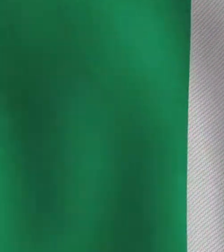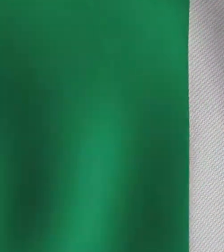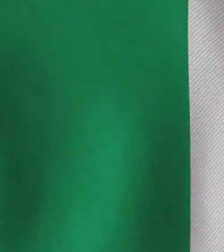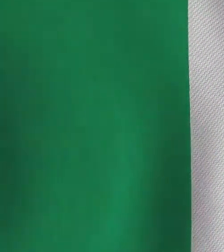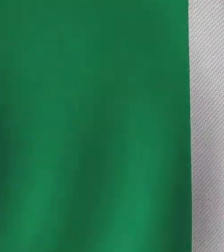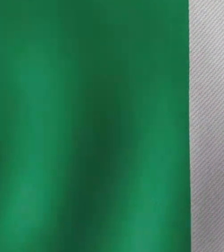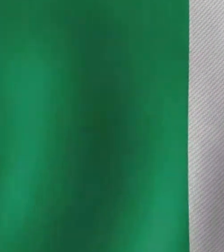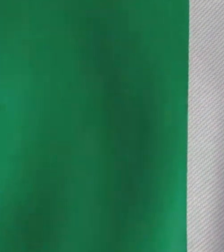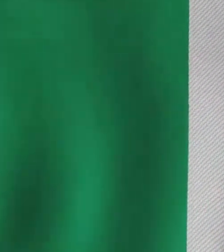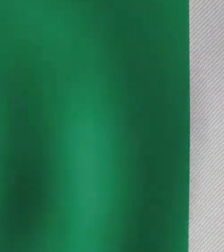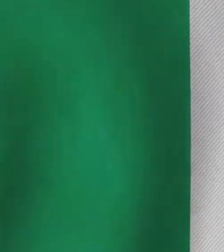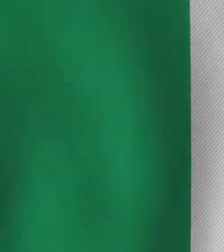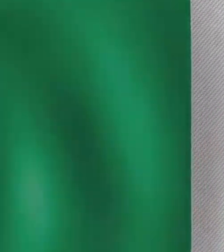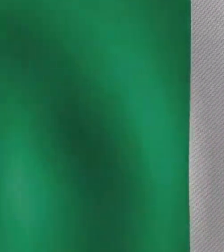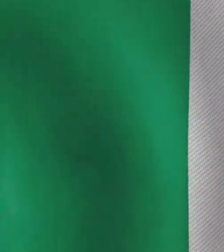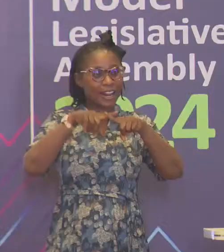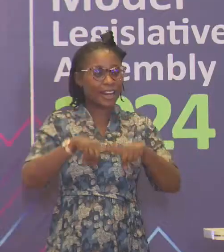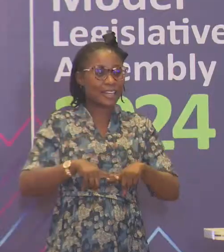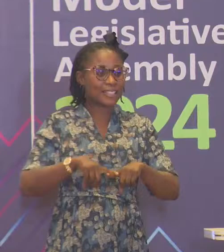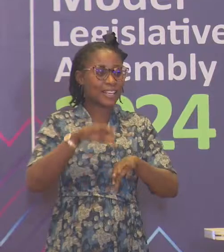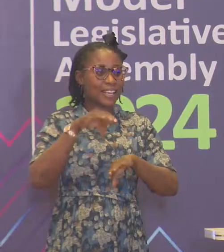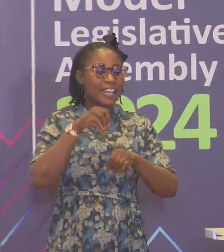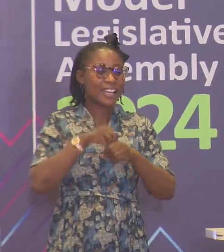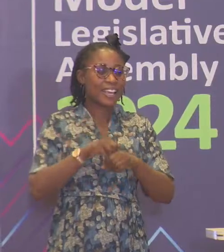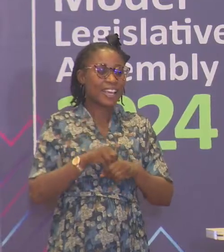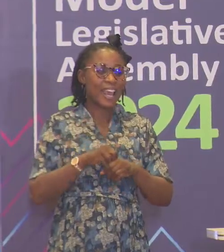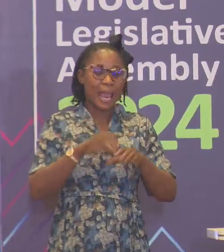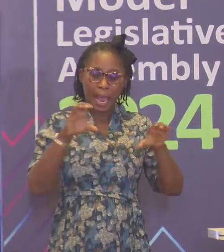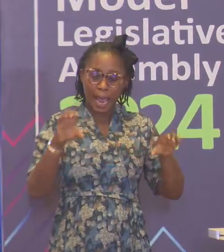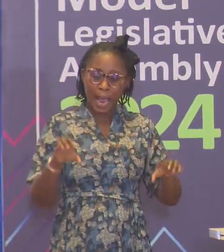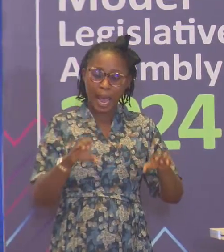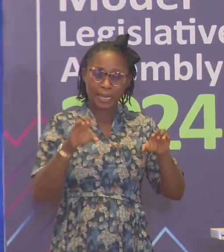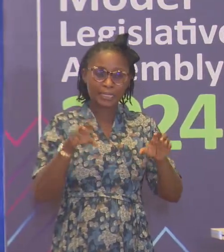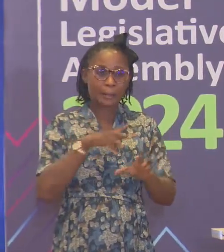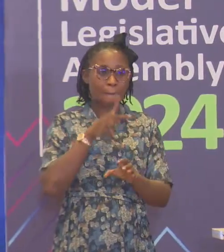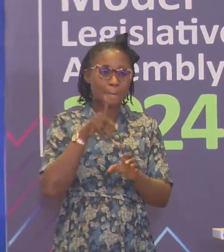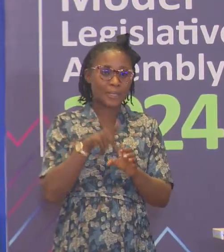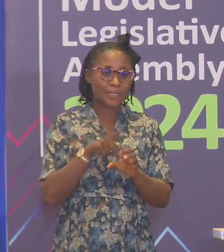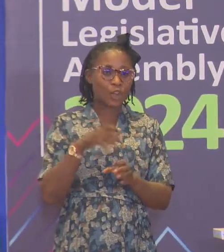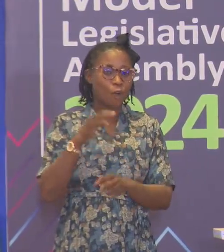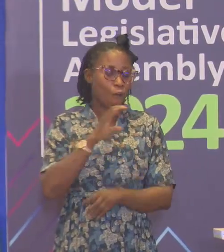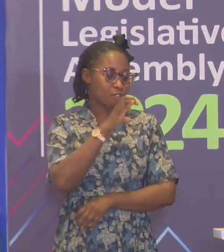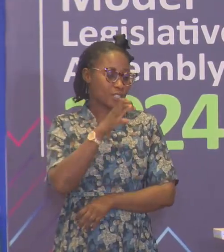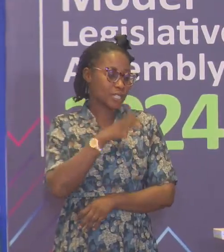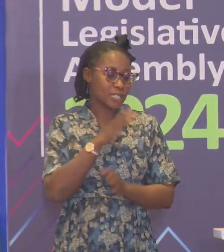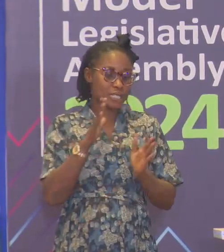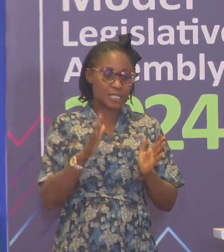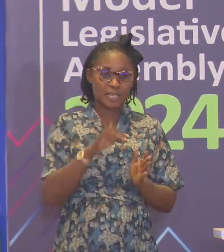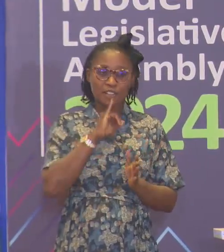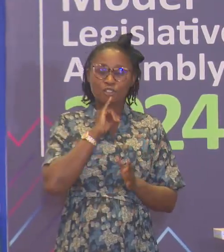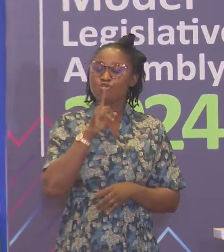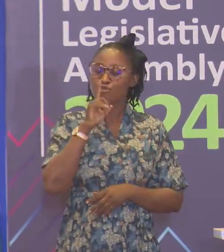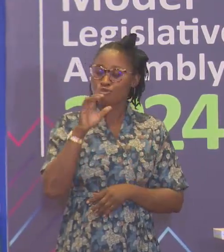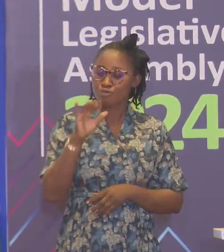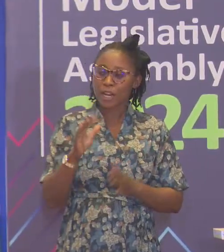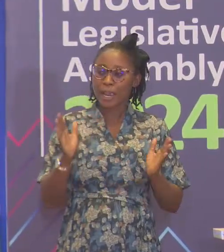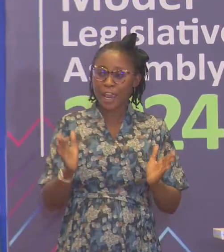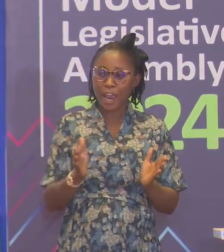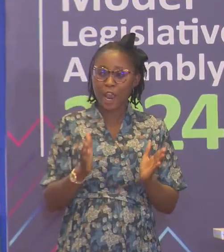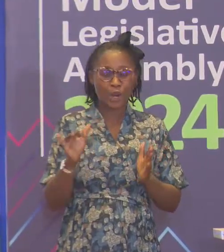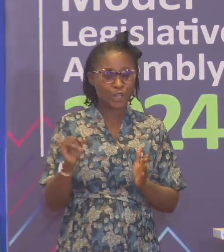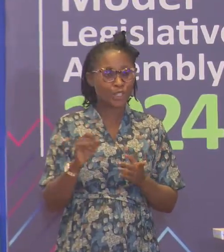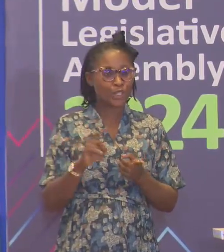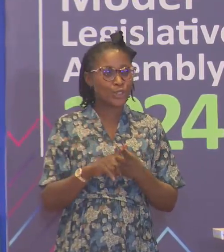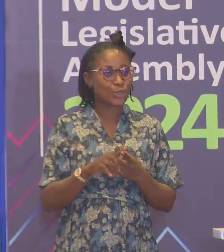our democracy lies in the active participation of citizens. It is truly encouraging